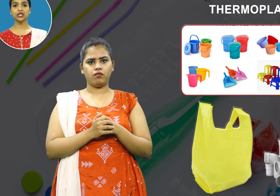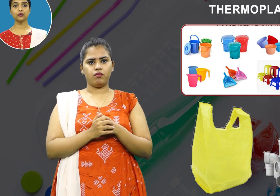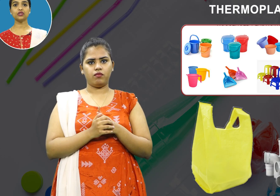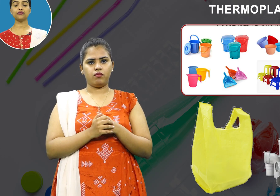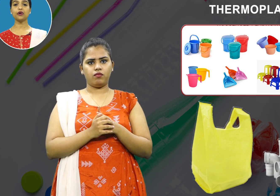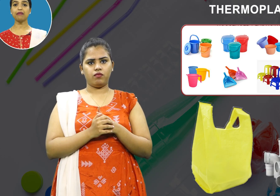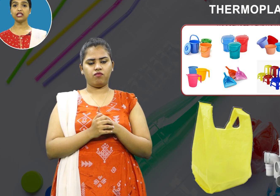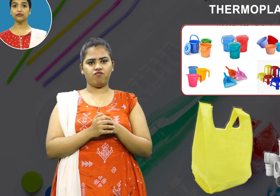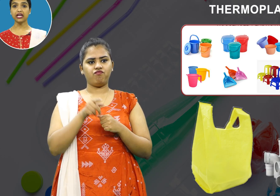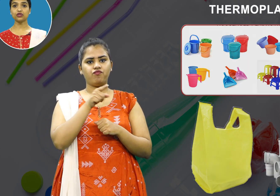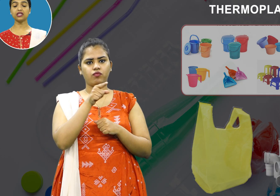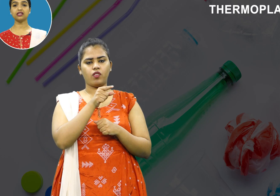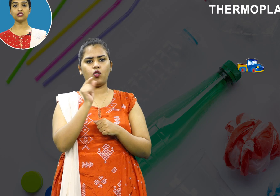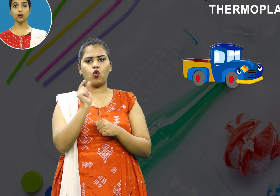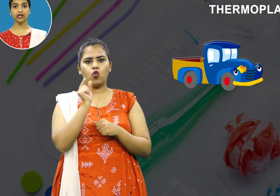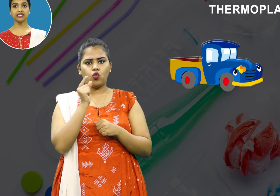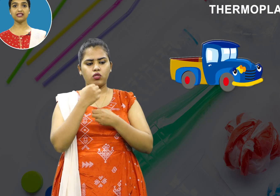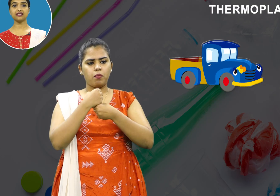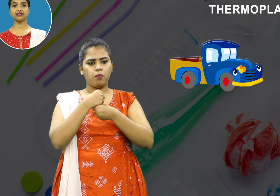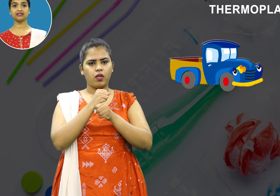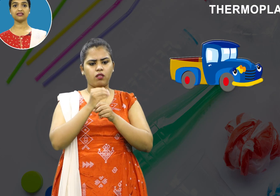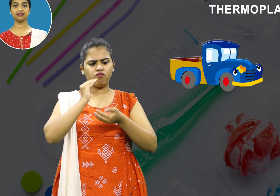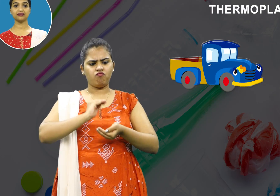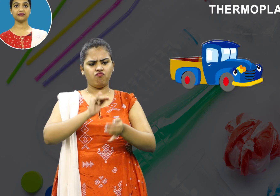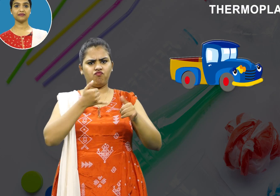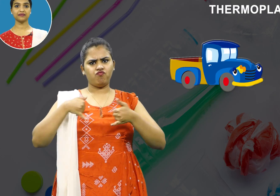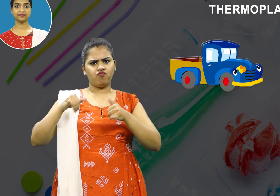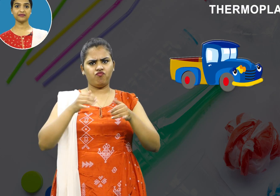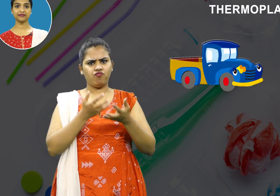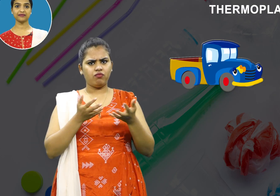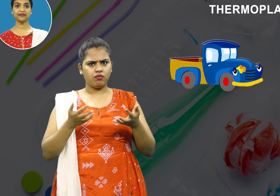are used for manufacturing the toys,